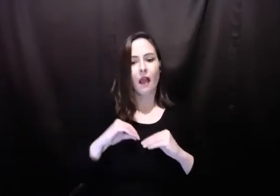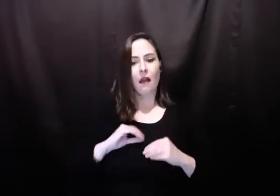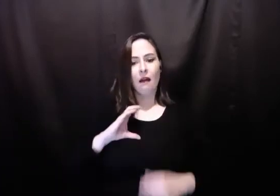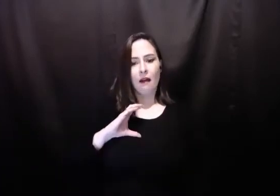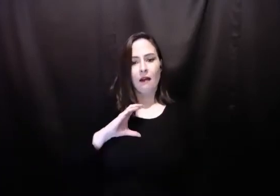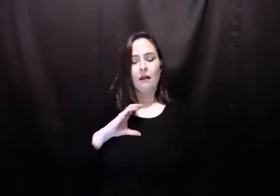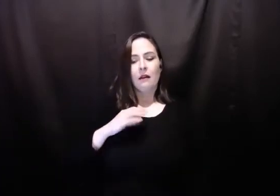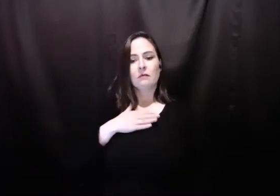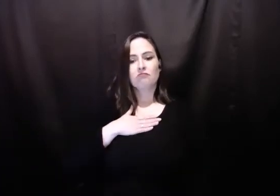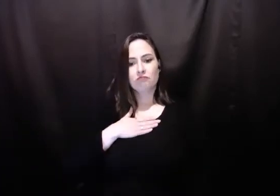being human, when